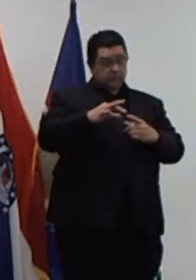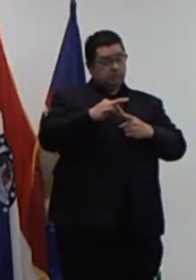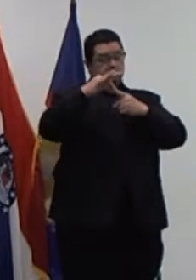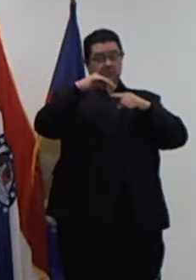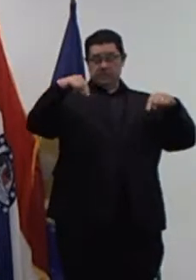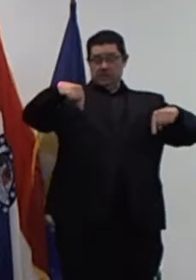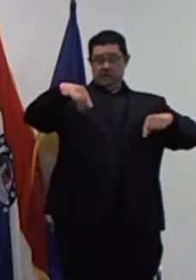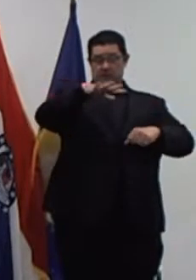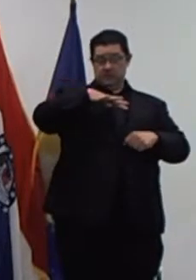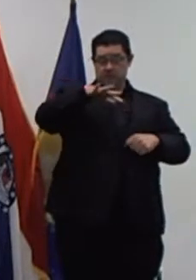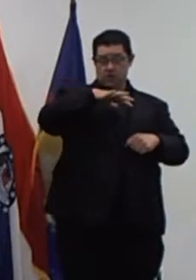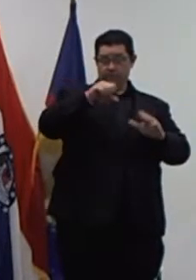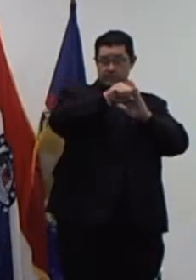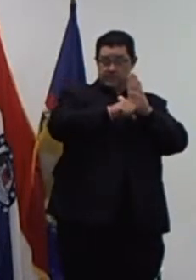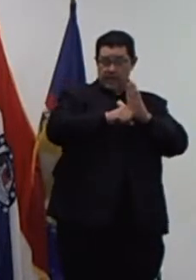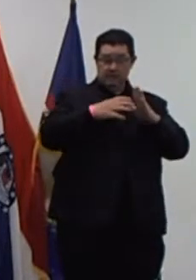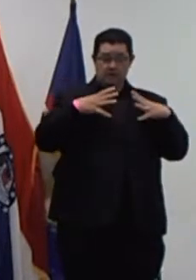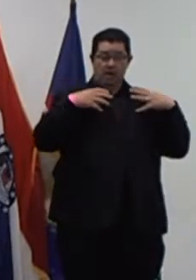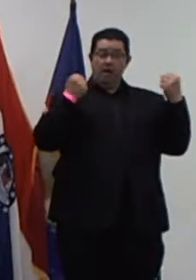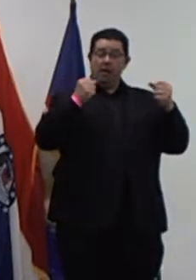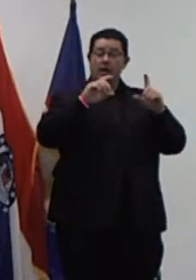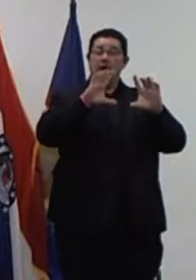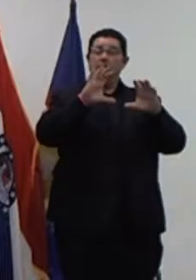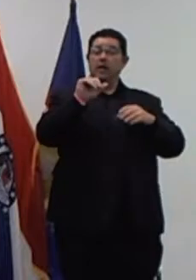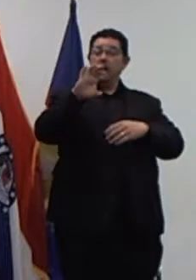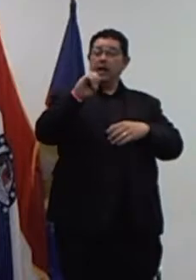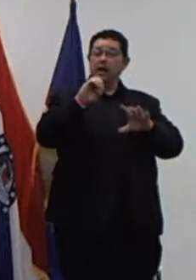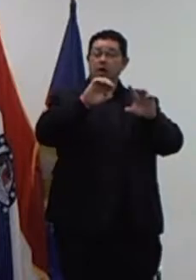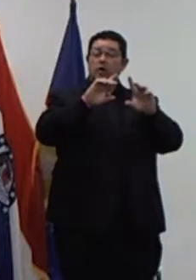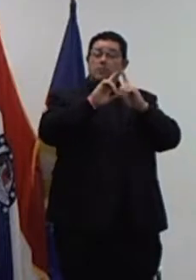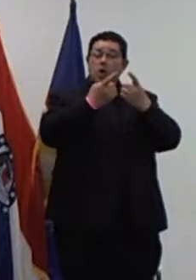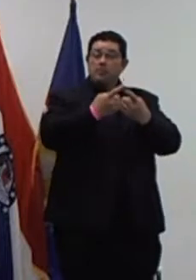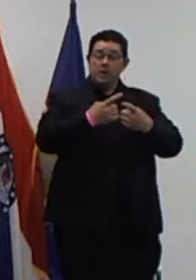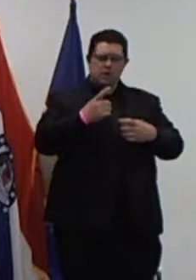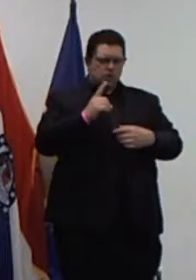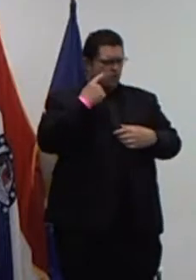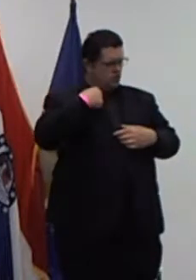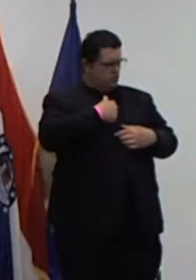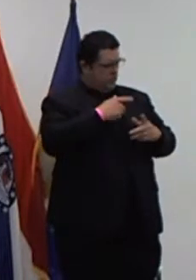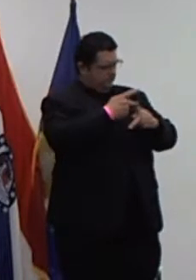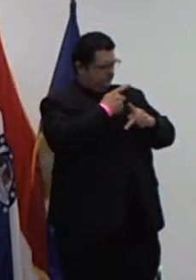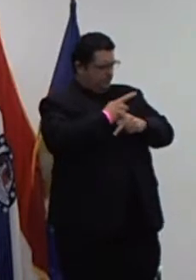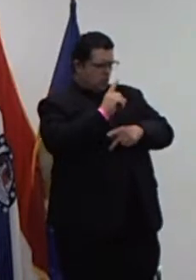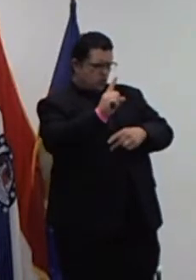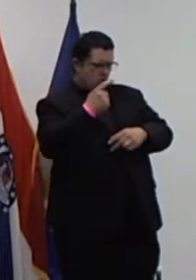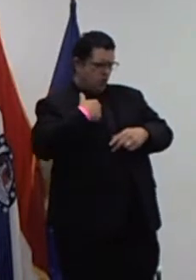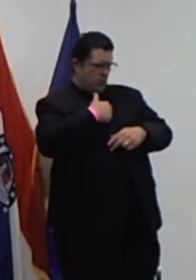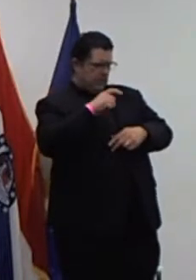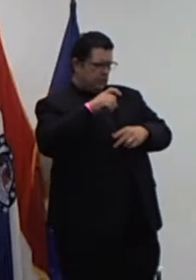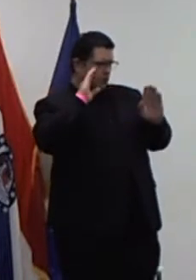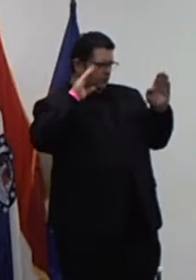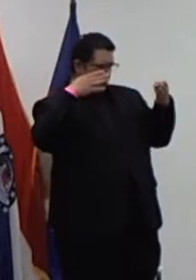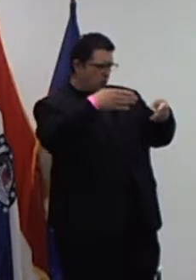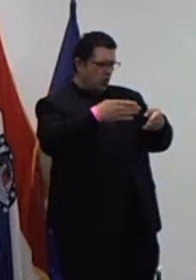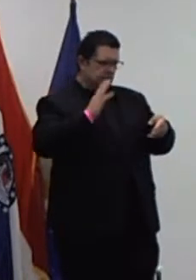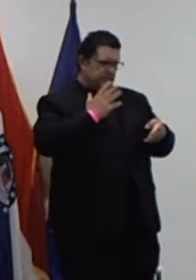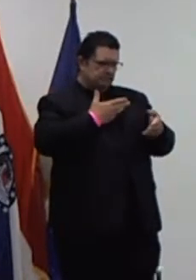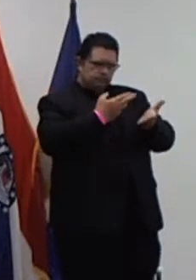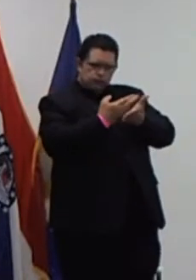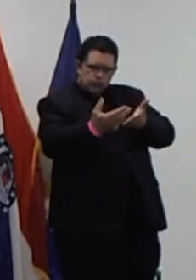state, healthcare departments, we were able to kind of analyze where did we really need to start targeting, where do we need to start putting our resources